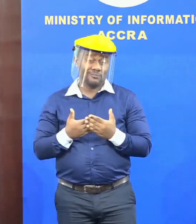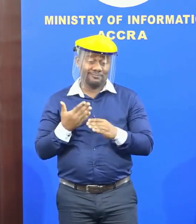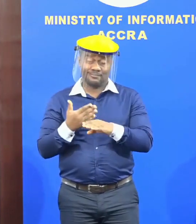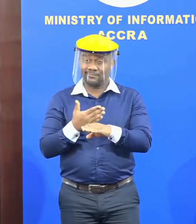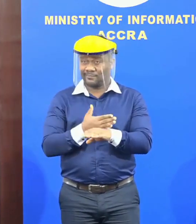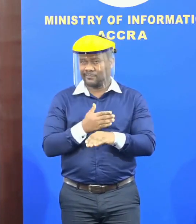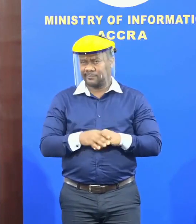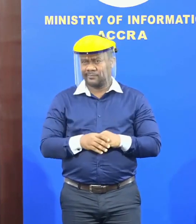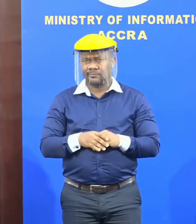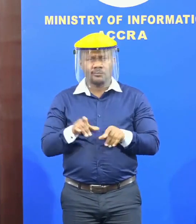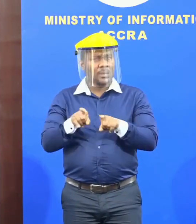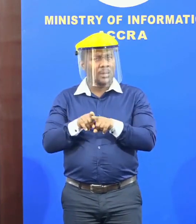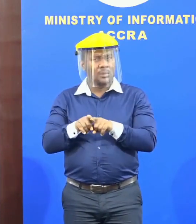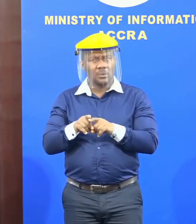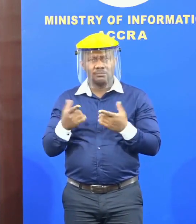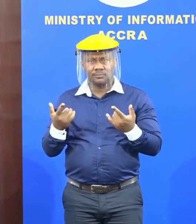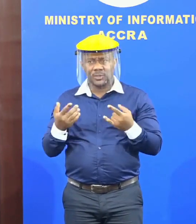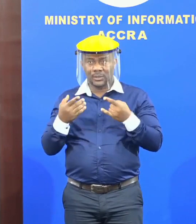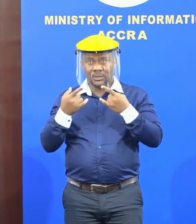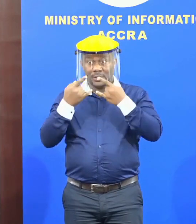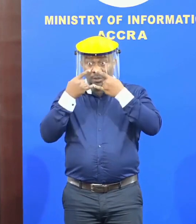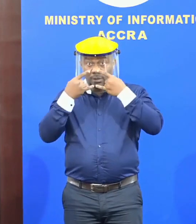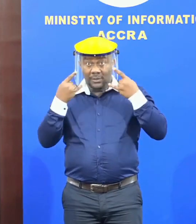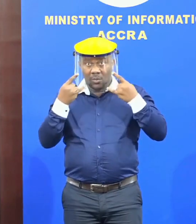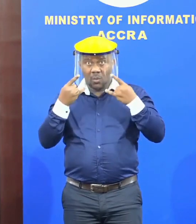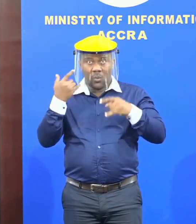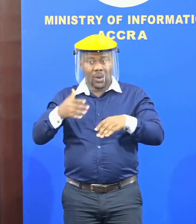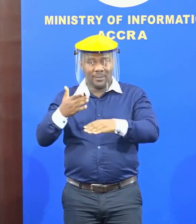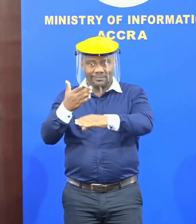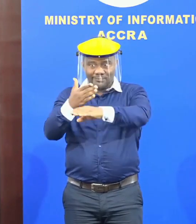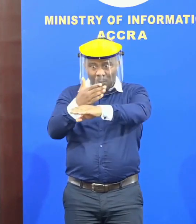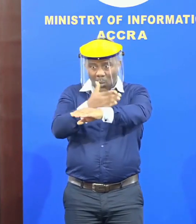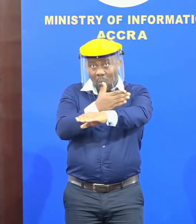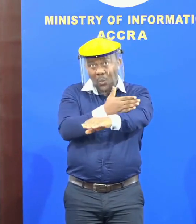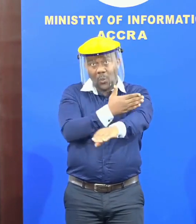face masks in Greater Accra has significantly improved, and we can do more.